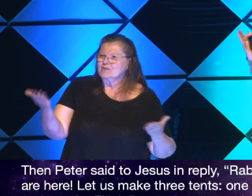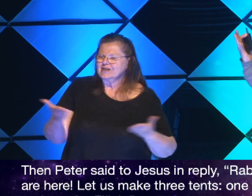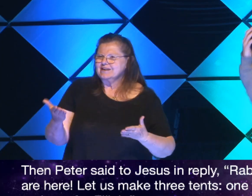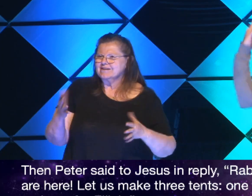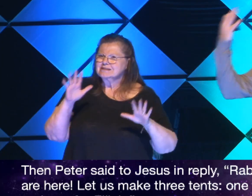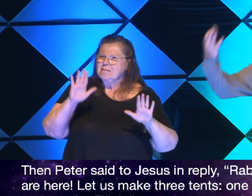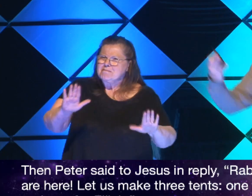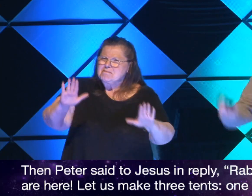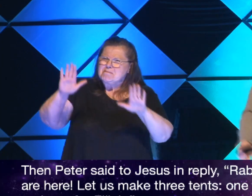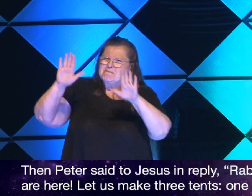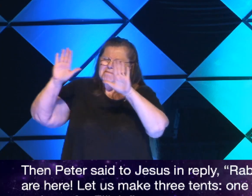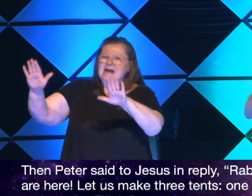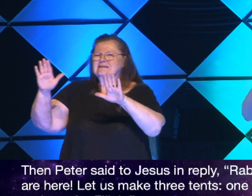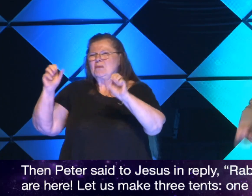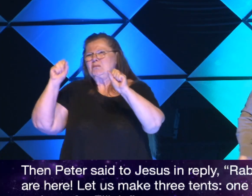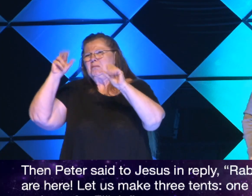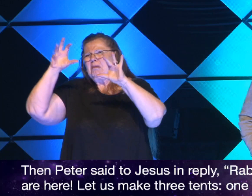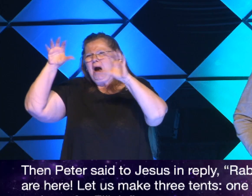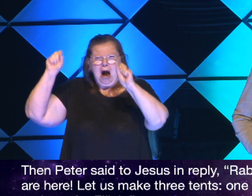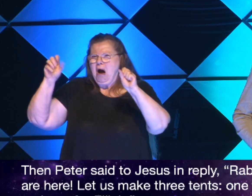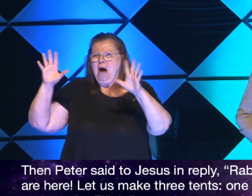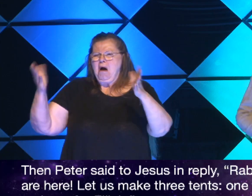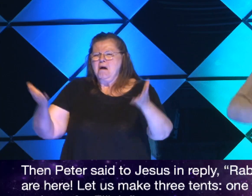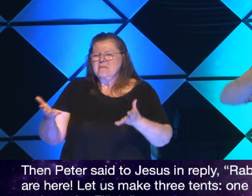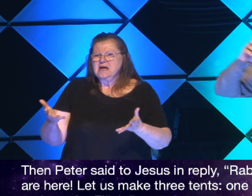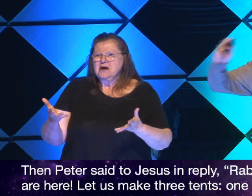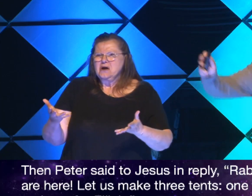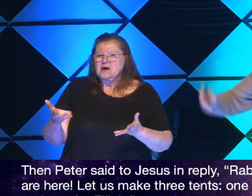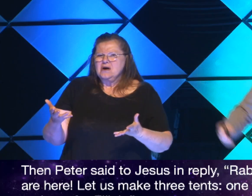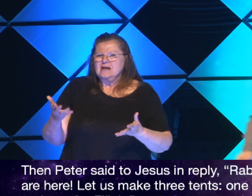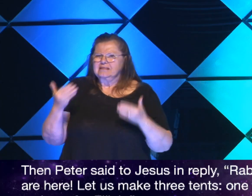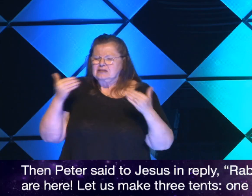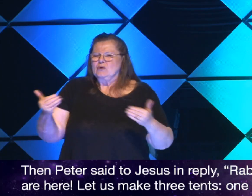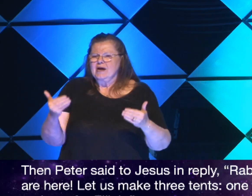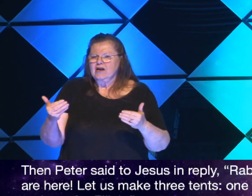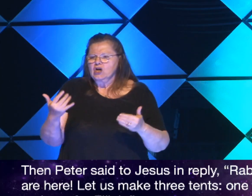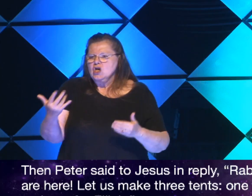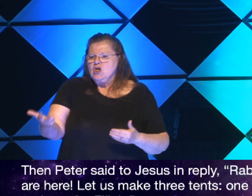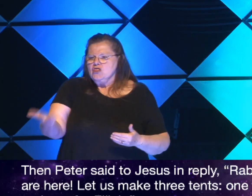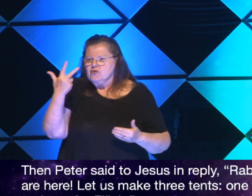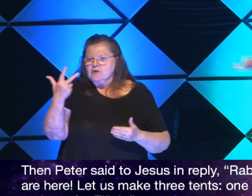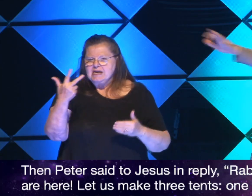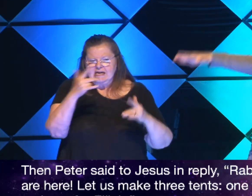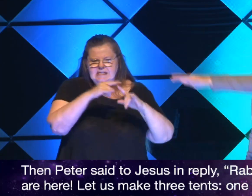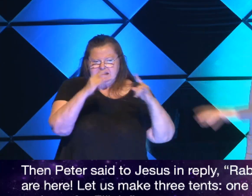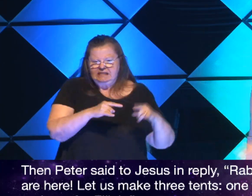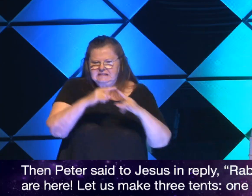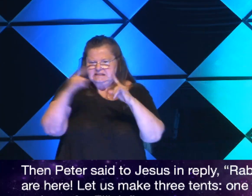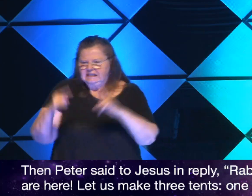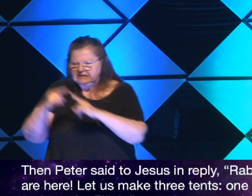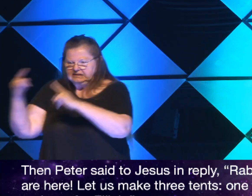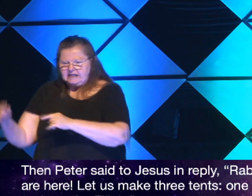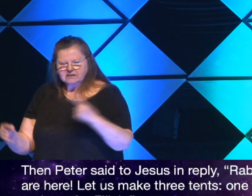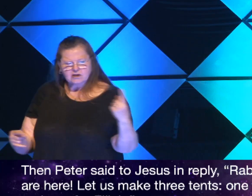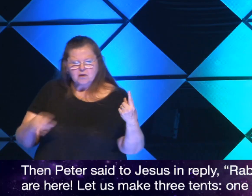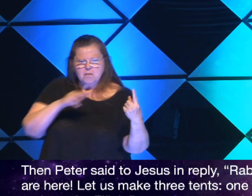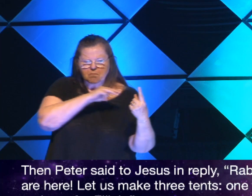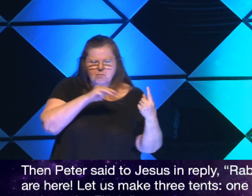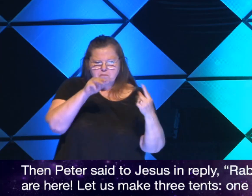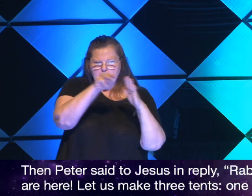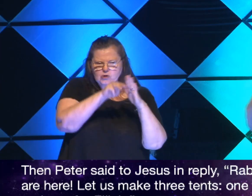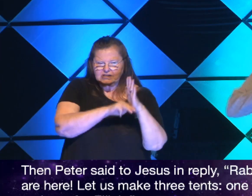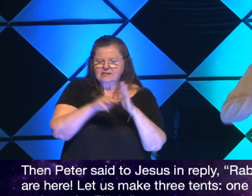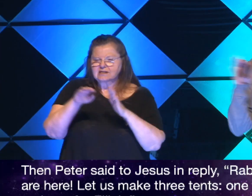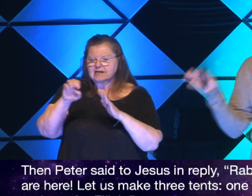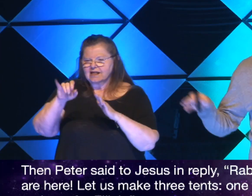This is amazing. I can't believe I'm here. It's good that we're here. I tell you what, let's make 3 tents. One for you, one for Moses, and one for Elijah. Now, you